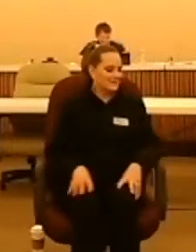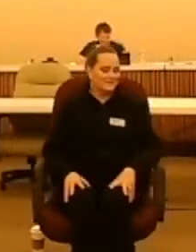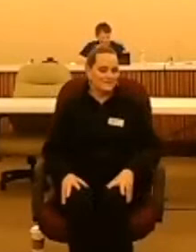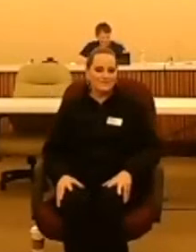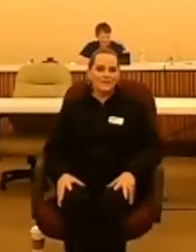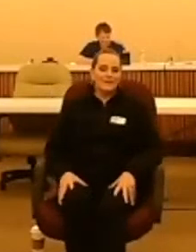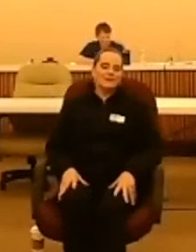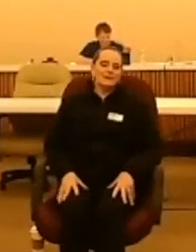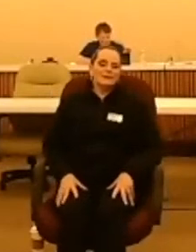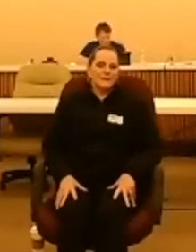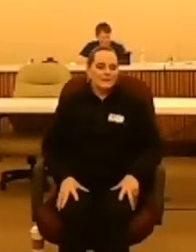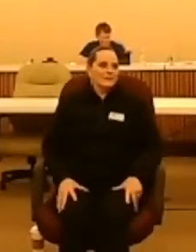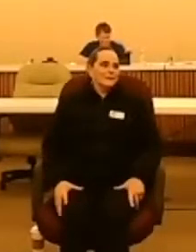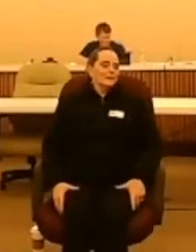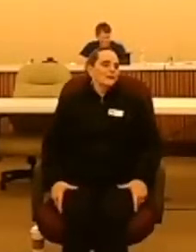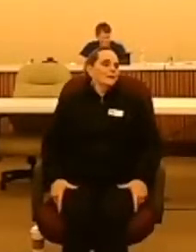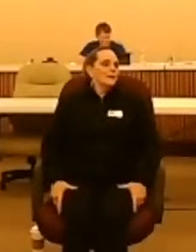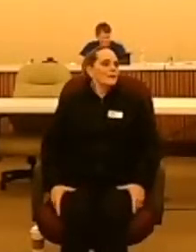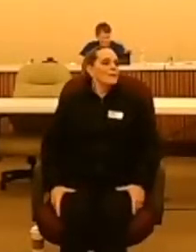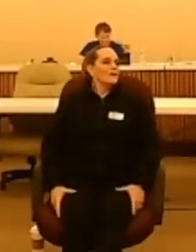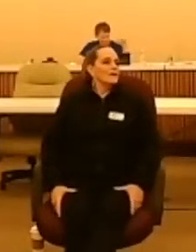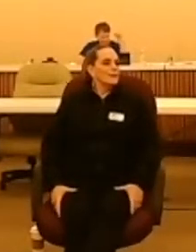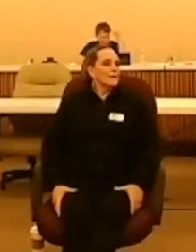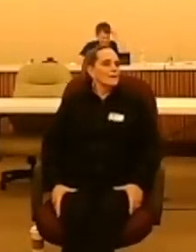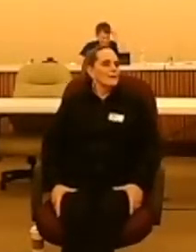He's the masked councilman.